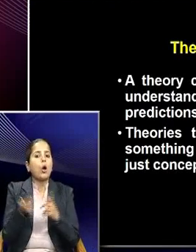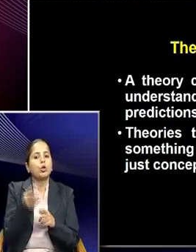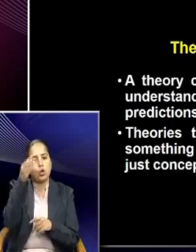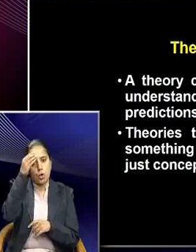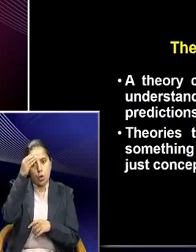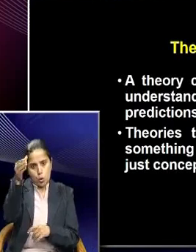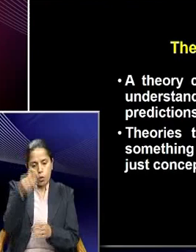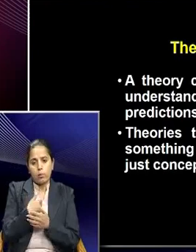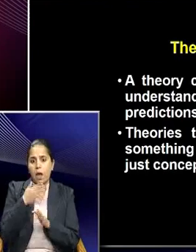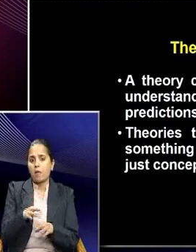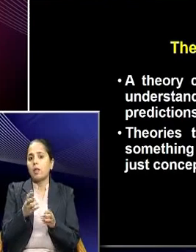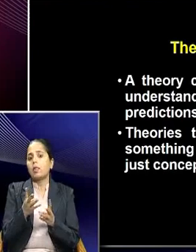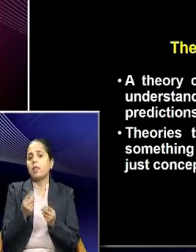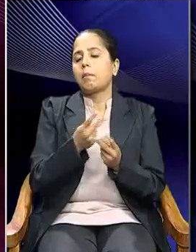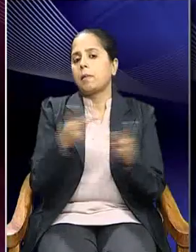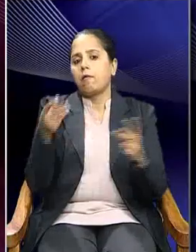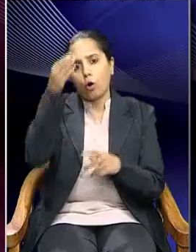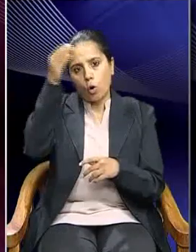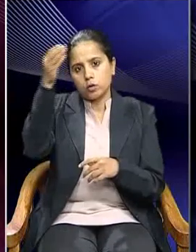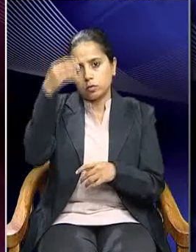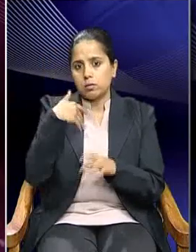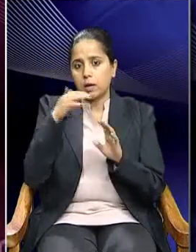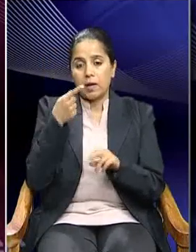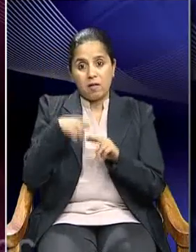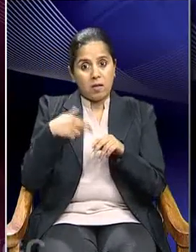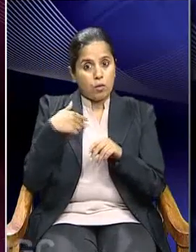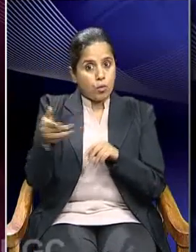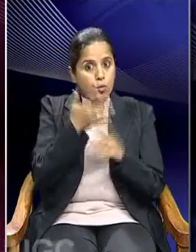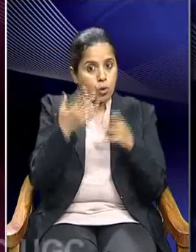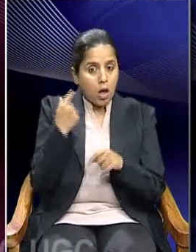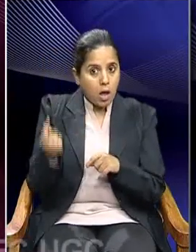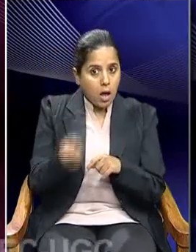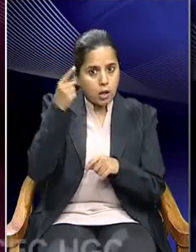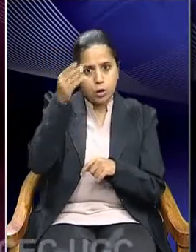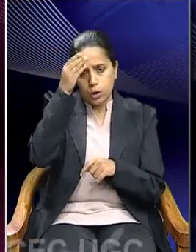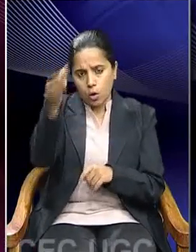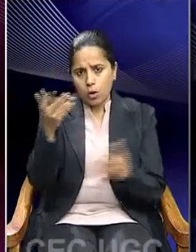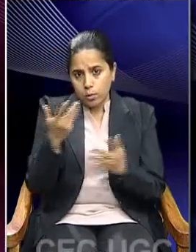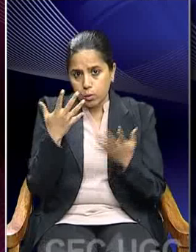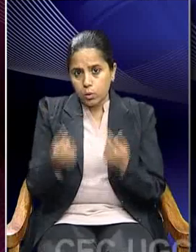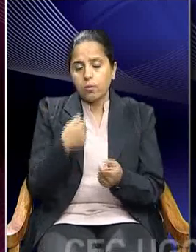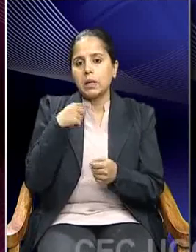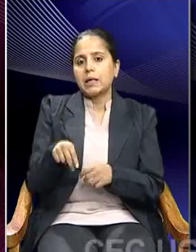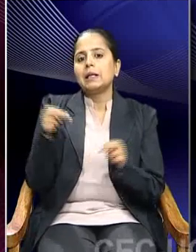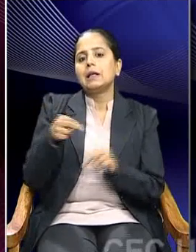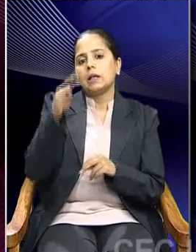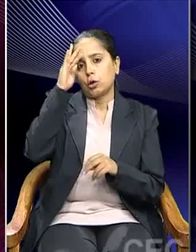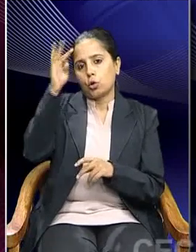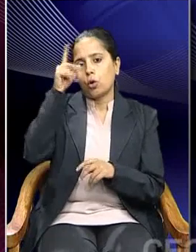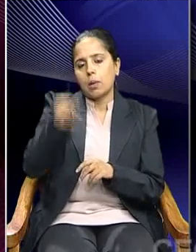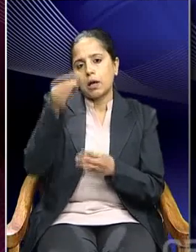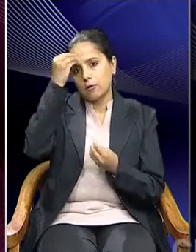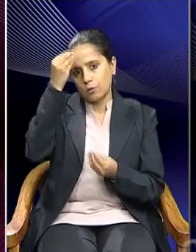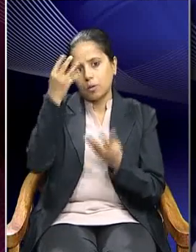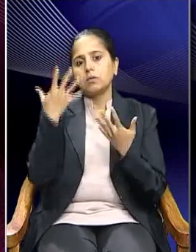So, we have a number of concepts. If we were to understand the concept, we need a theoretical insight.